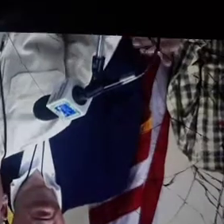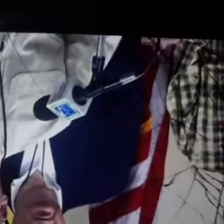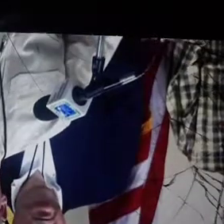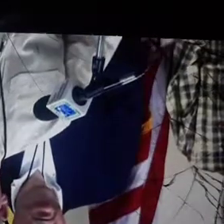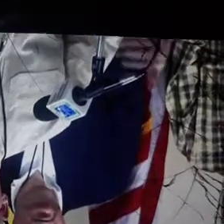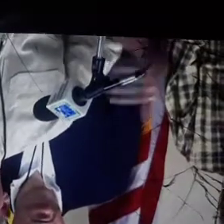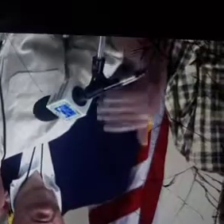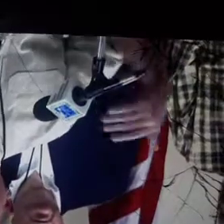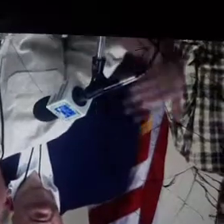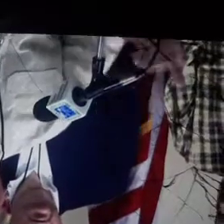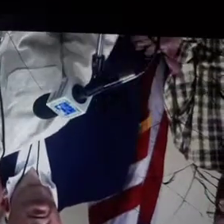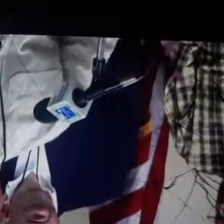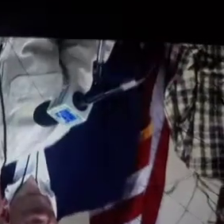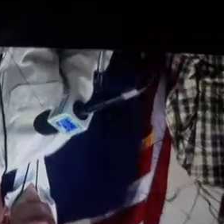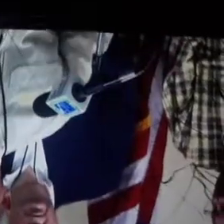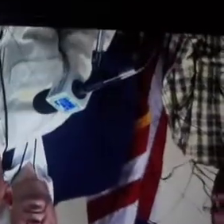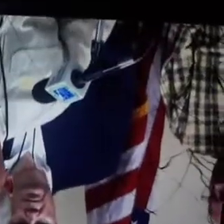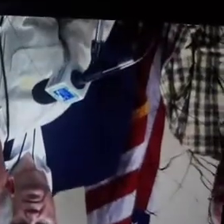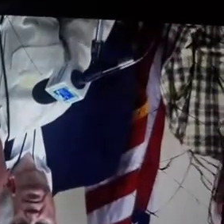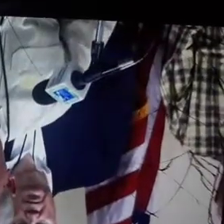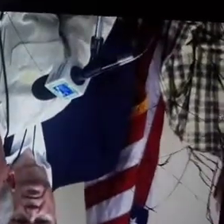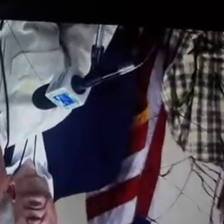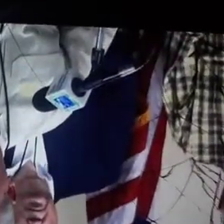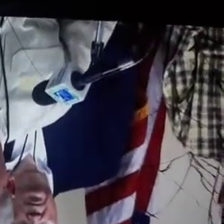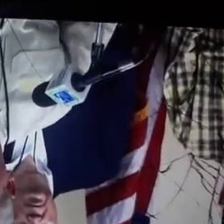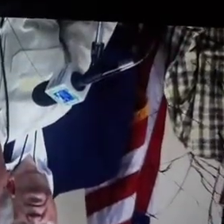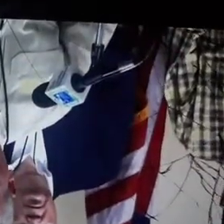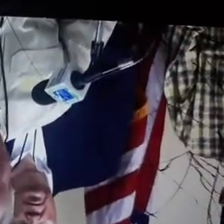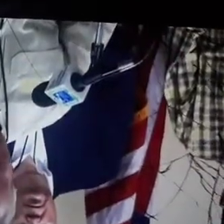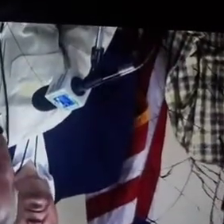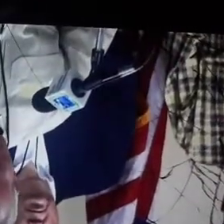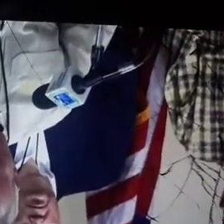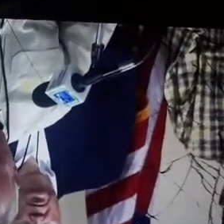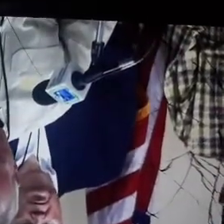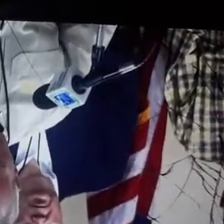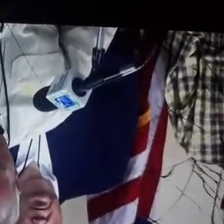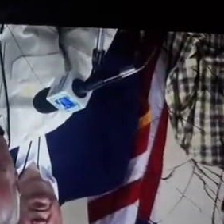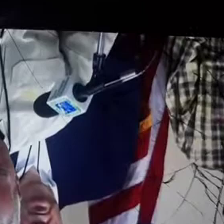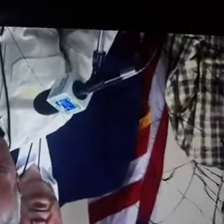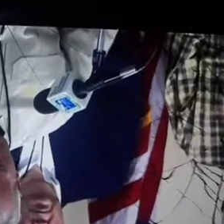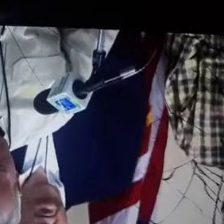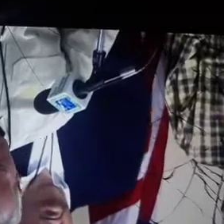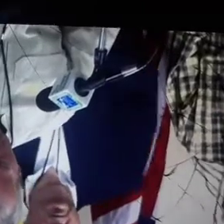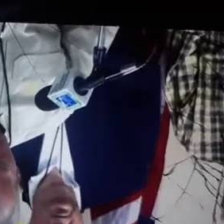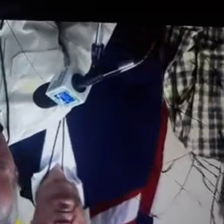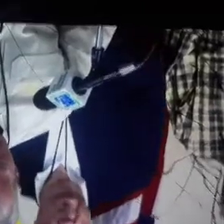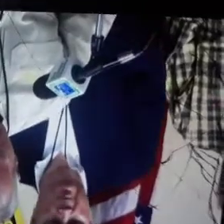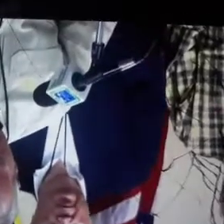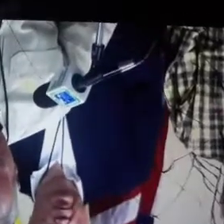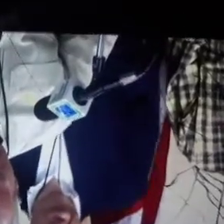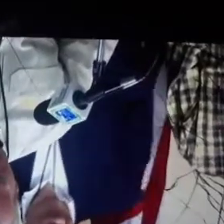storm surge, on top of high tide. So that's going to be a real problem throughout the county.